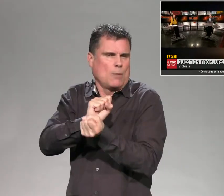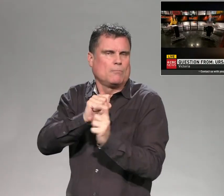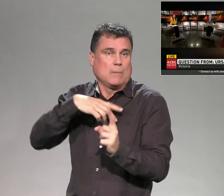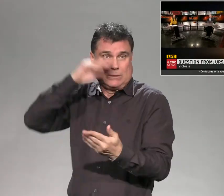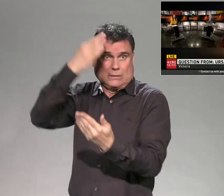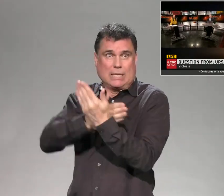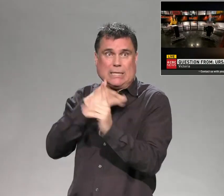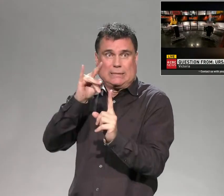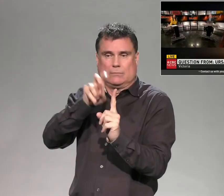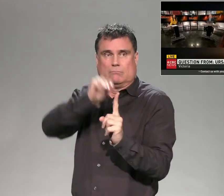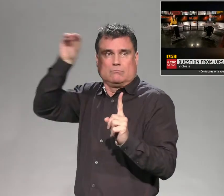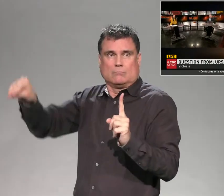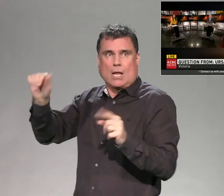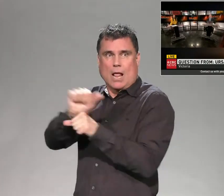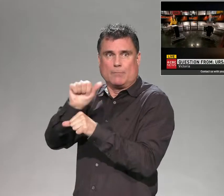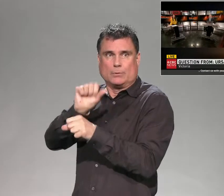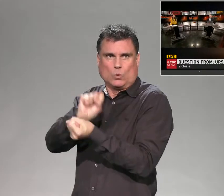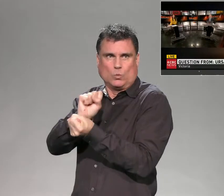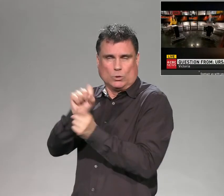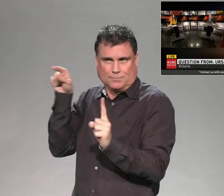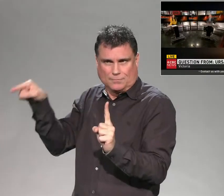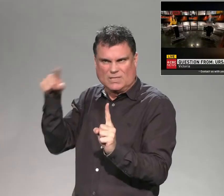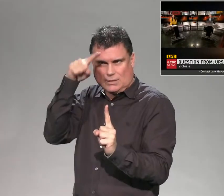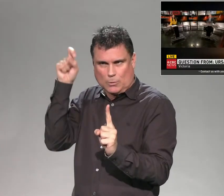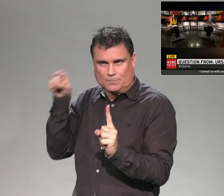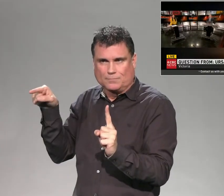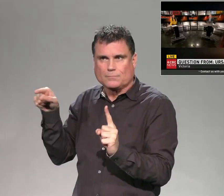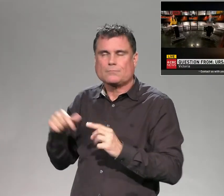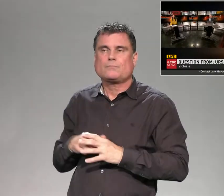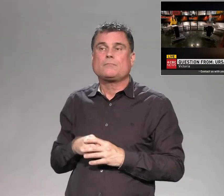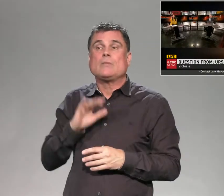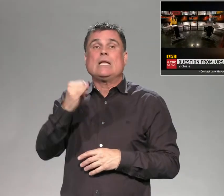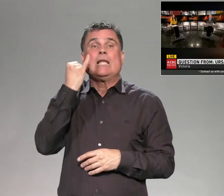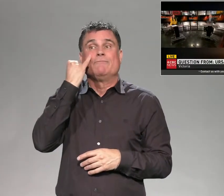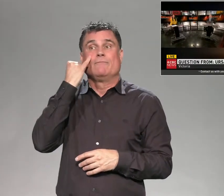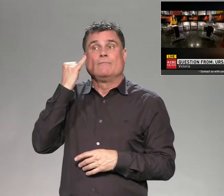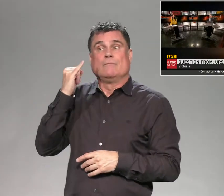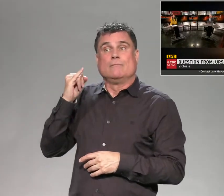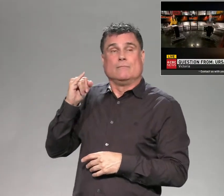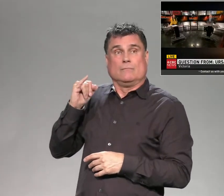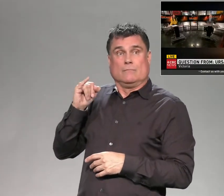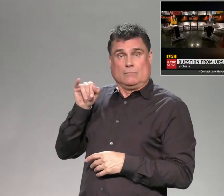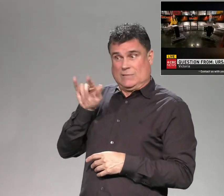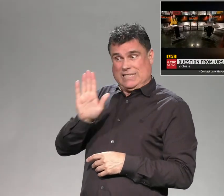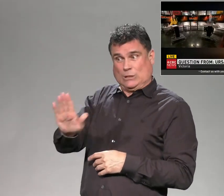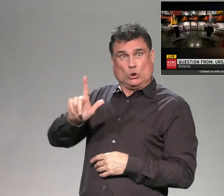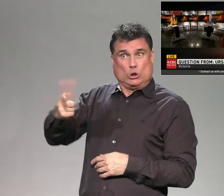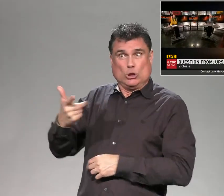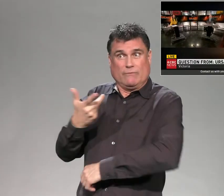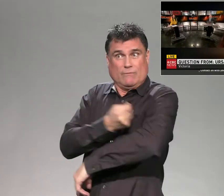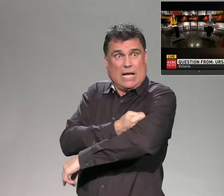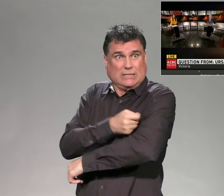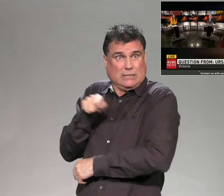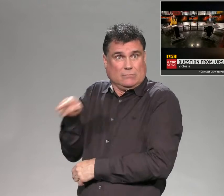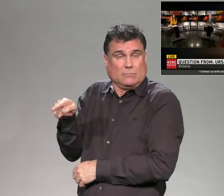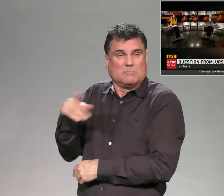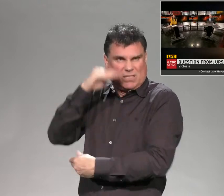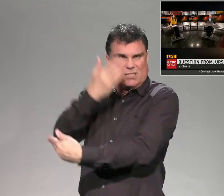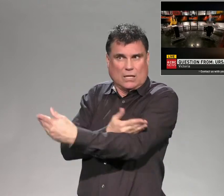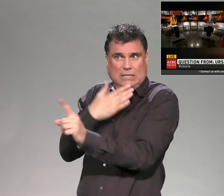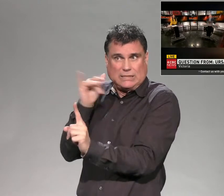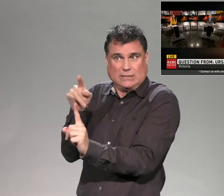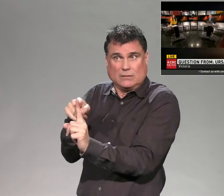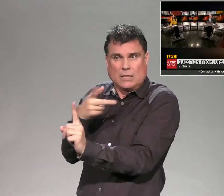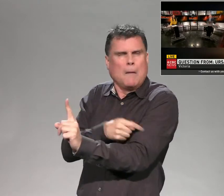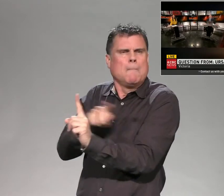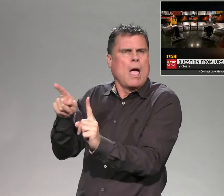up when he actually is supposed to be in Alberta, have you heard if we can possibly get a shot outside of our